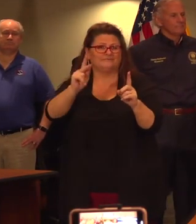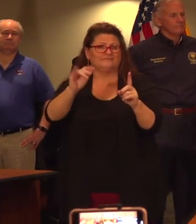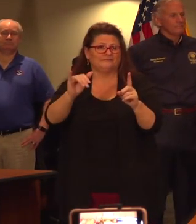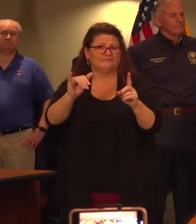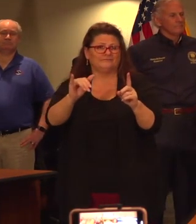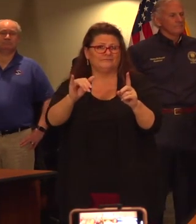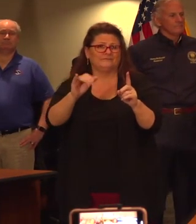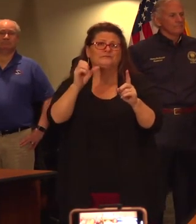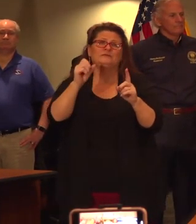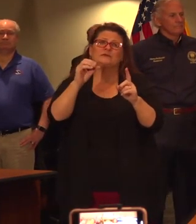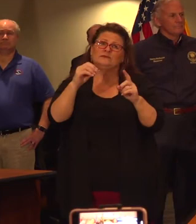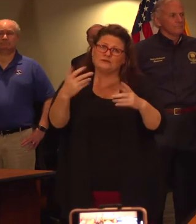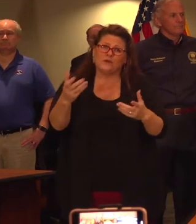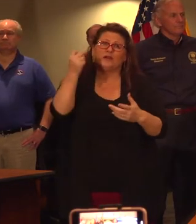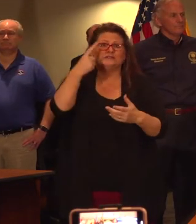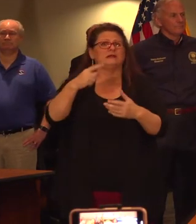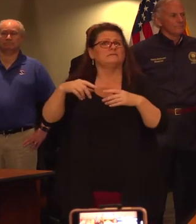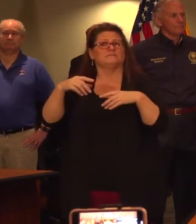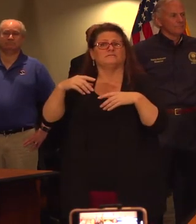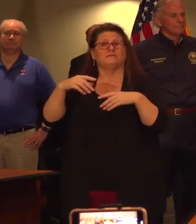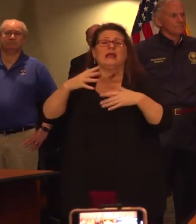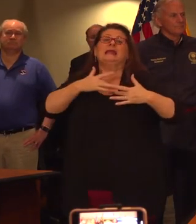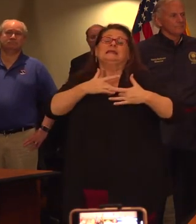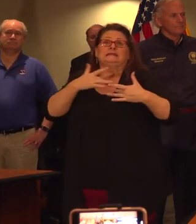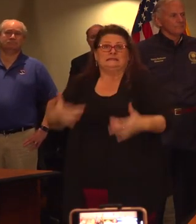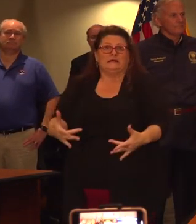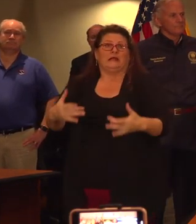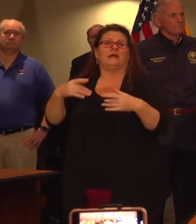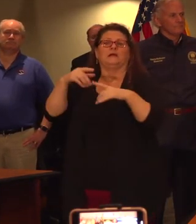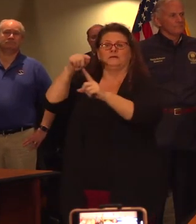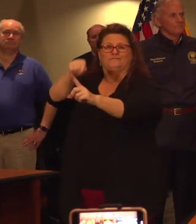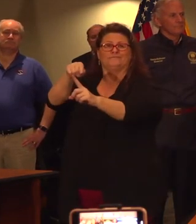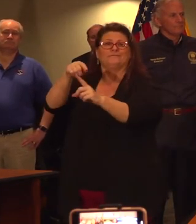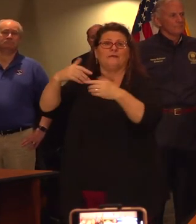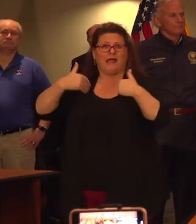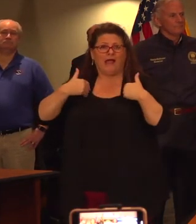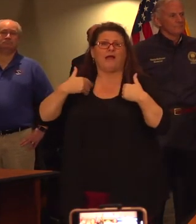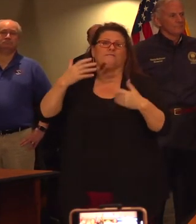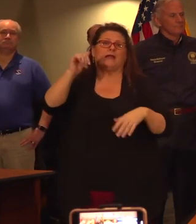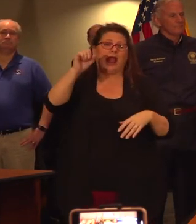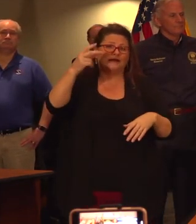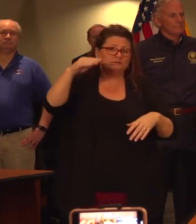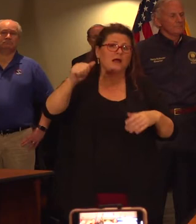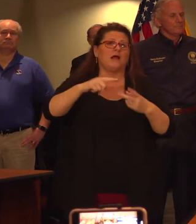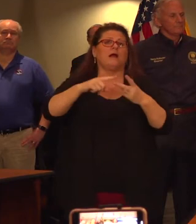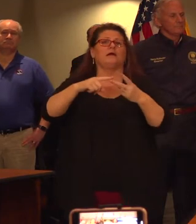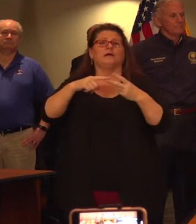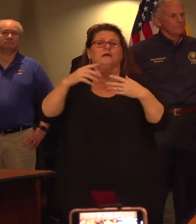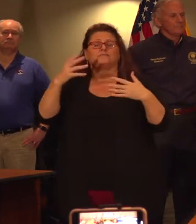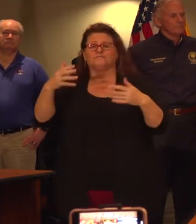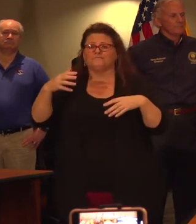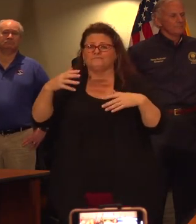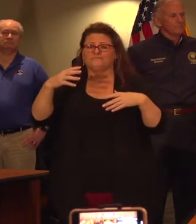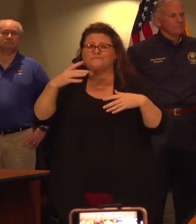disproportionately affected by conditions such as cardiovascular disease, diabetes, asthma, obesity, and are